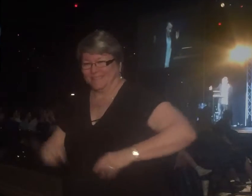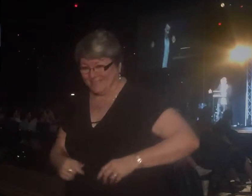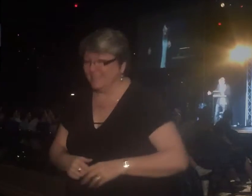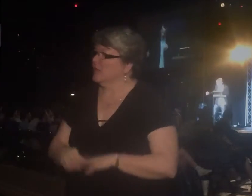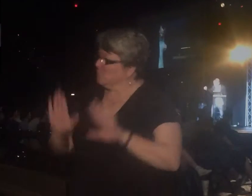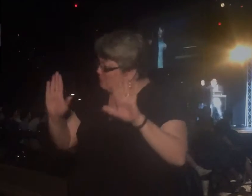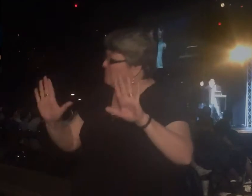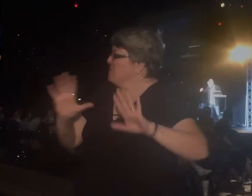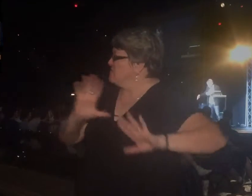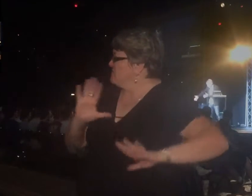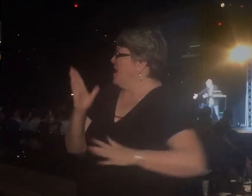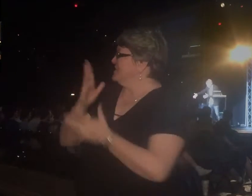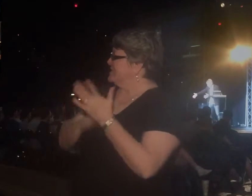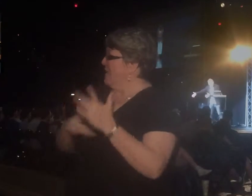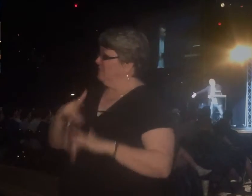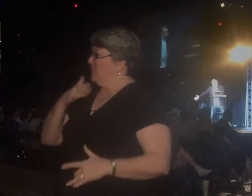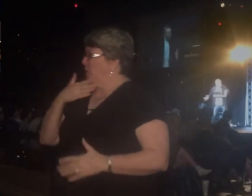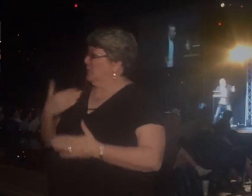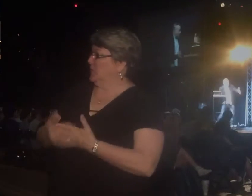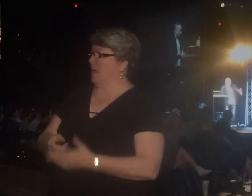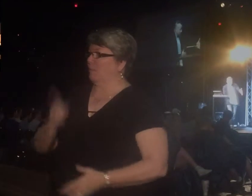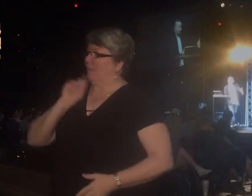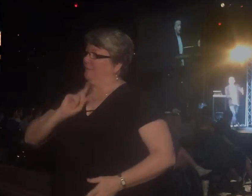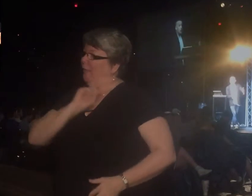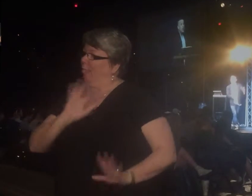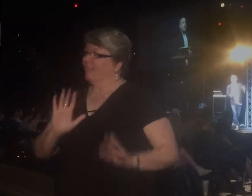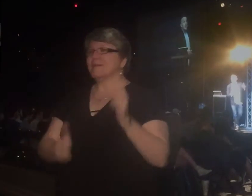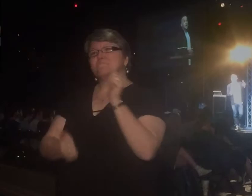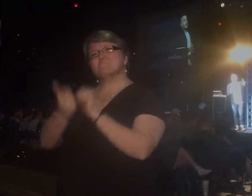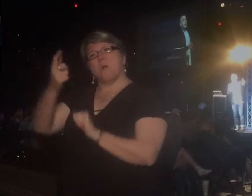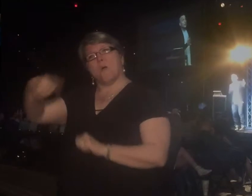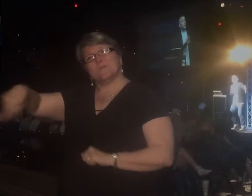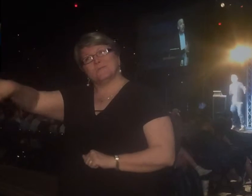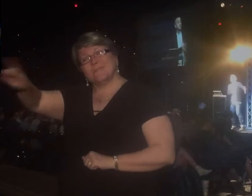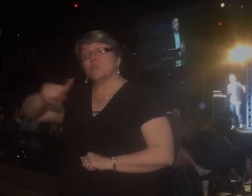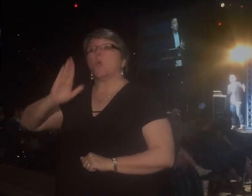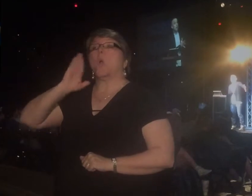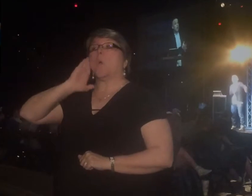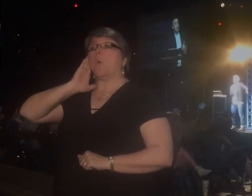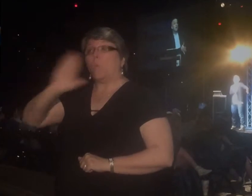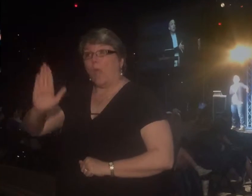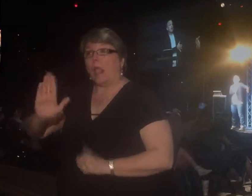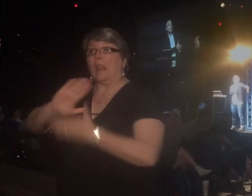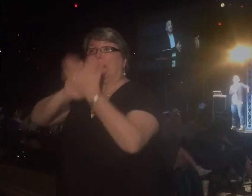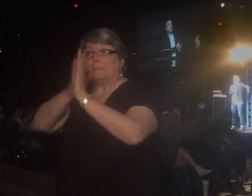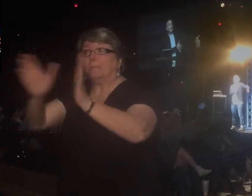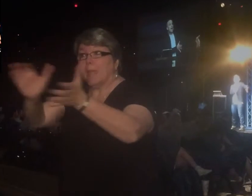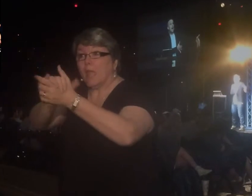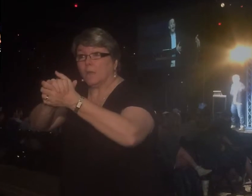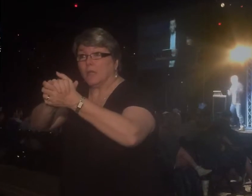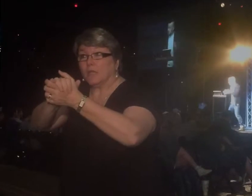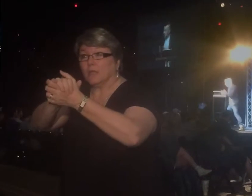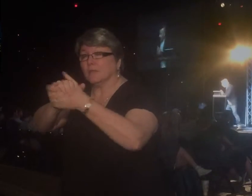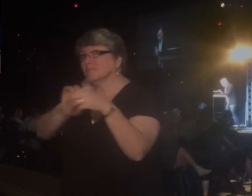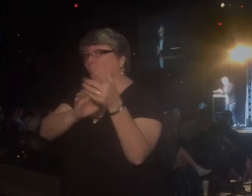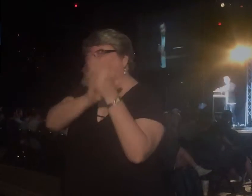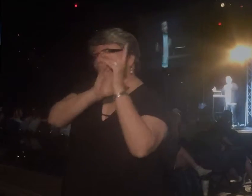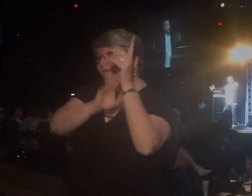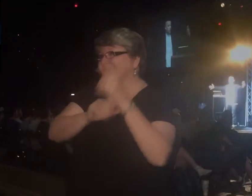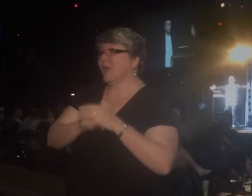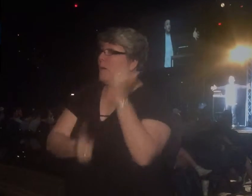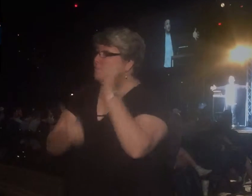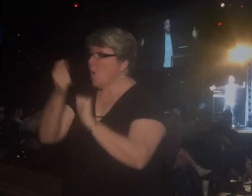all right, okay, some people feeling good about that. Most of you will also be married. And most